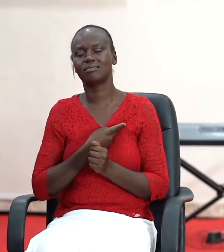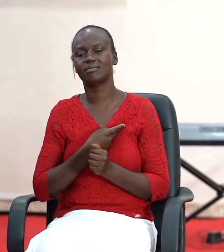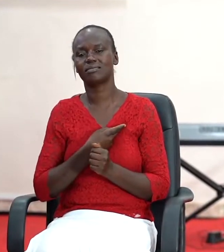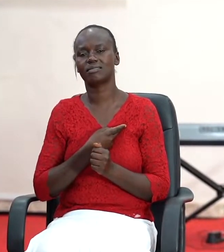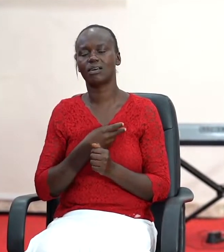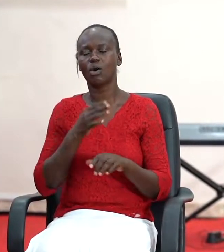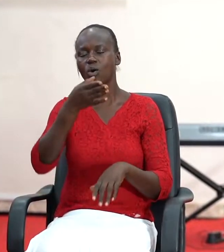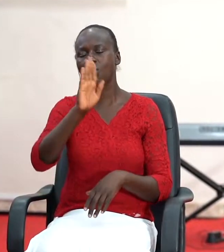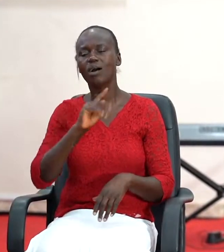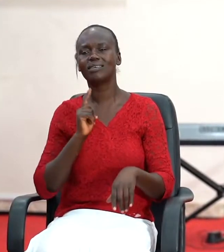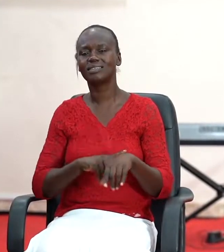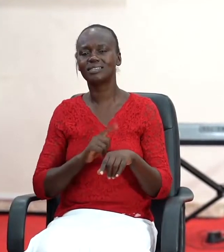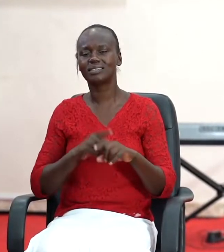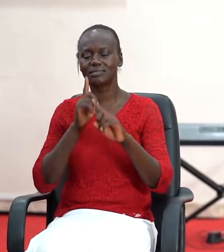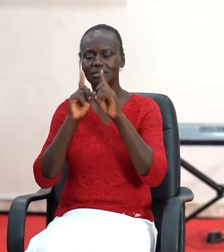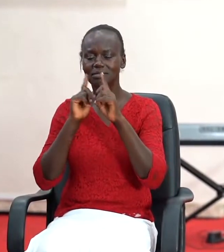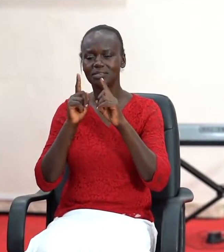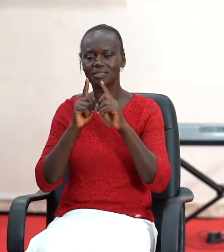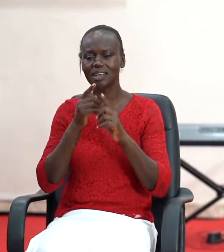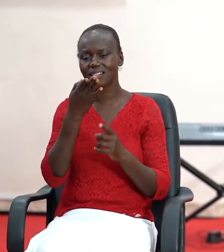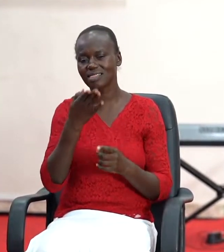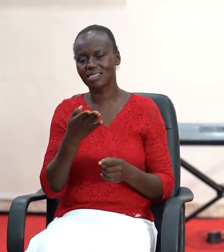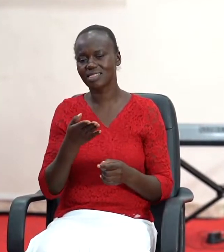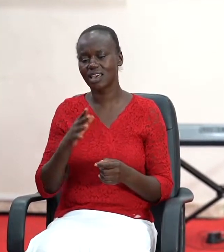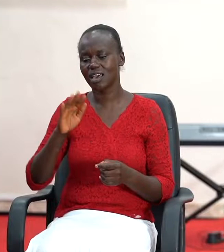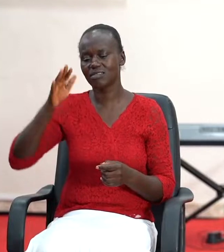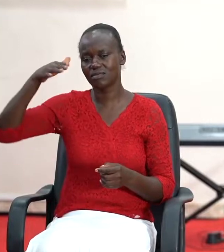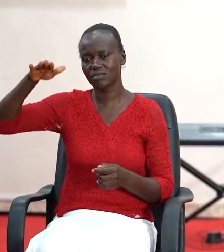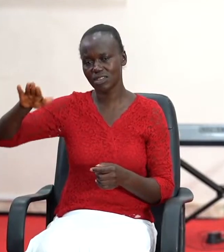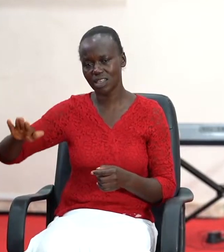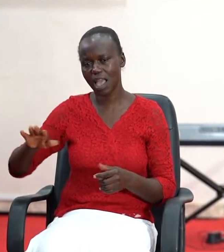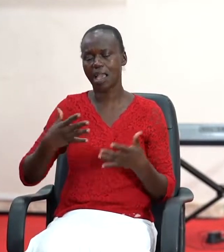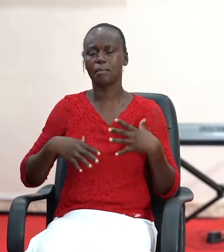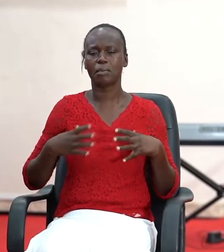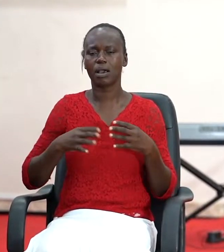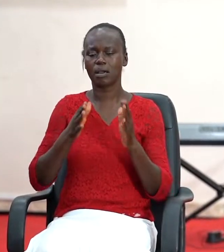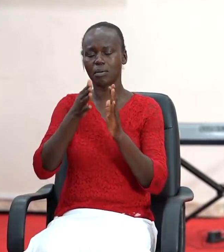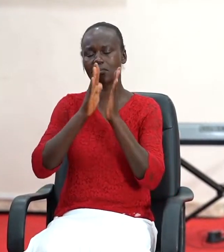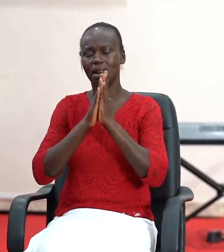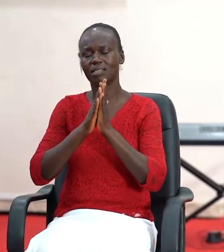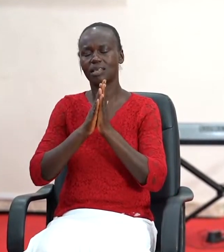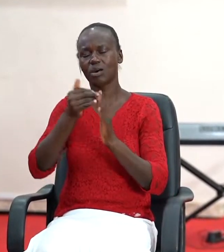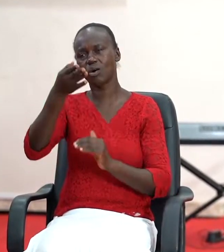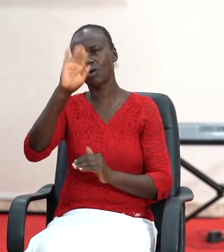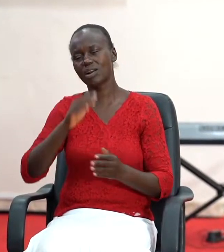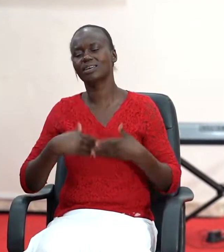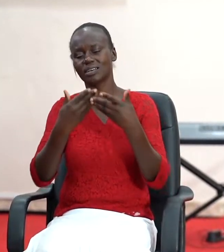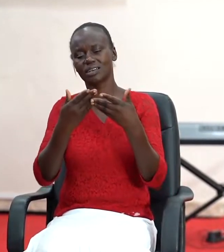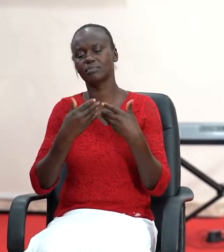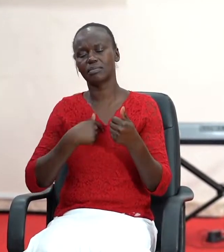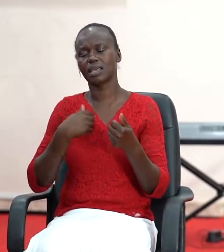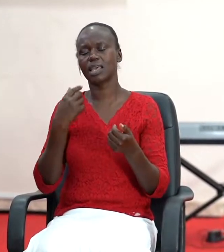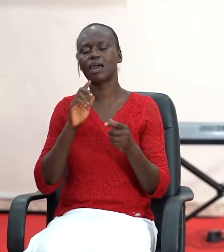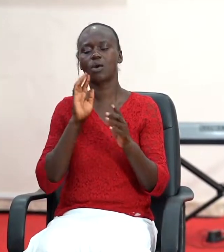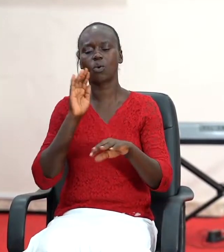God, even as I speak to this young person, I pray that King of all the glory, you will give me utterance, O King of all the glory, that